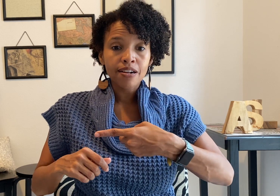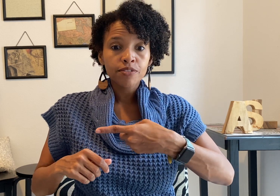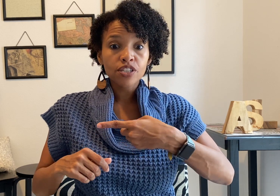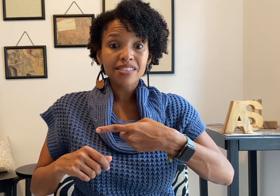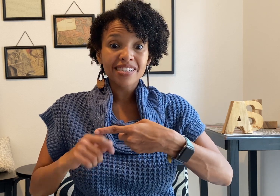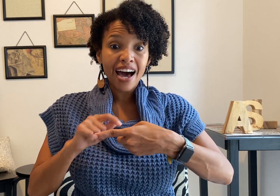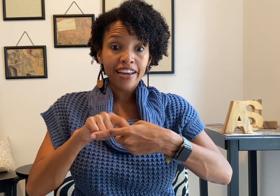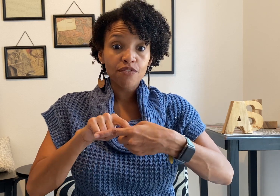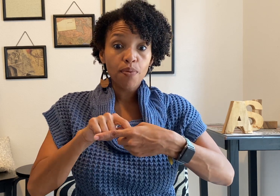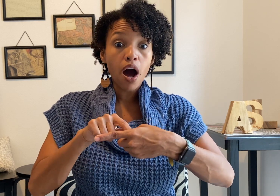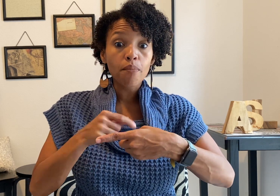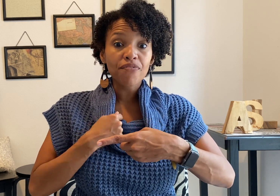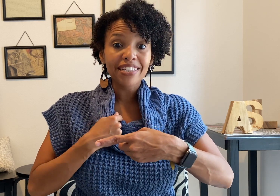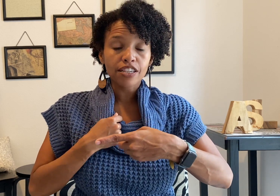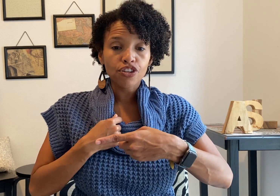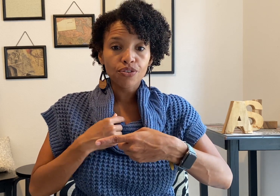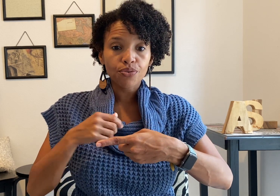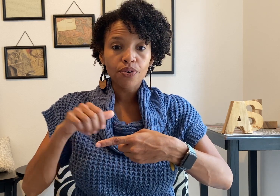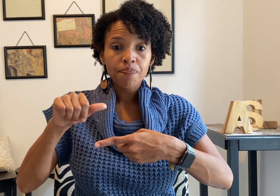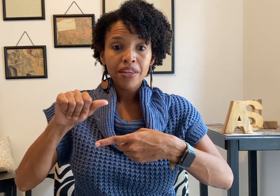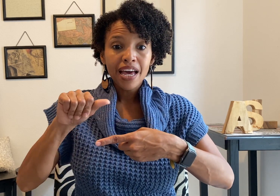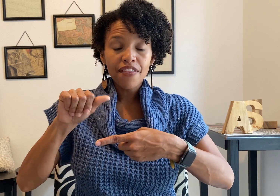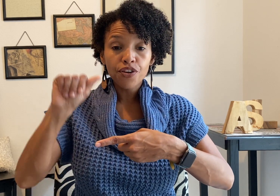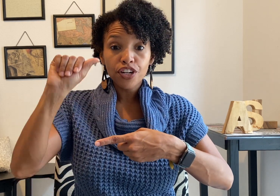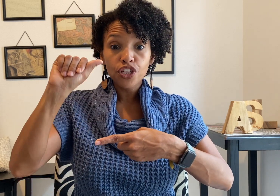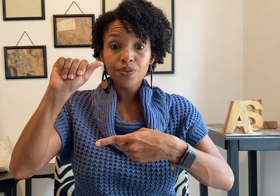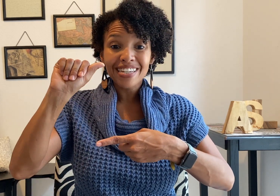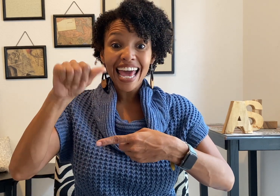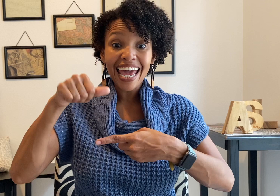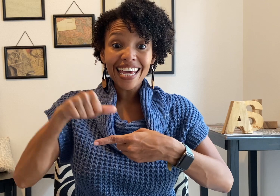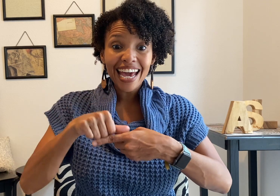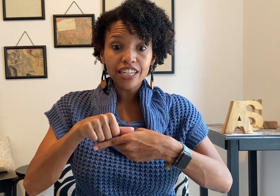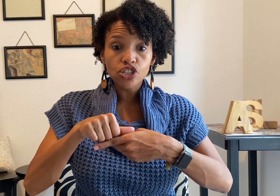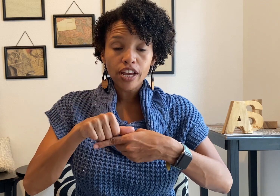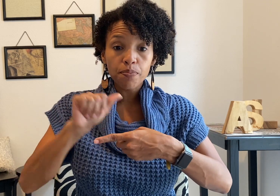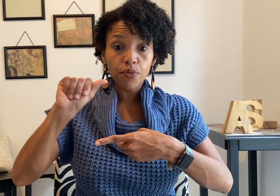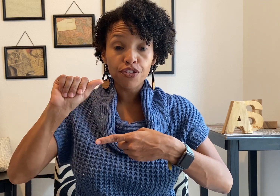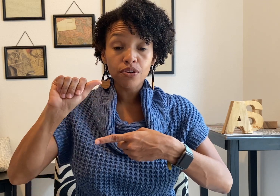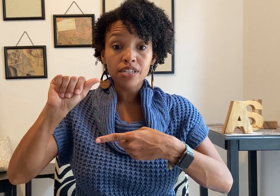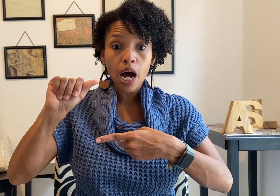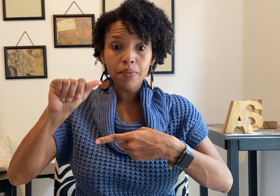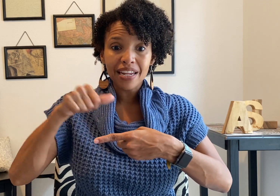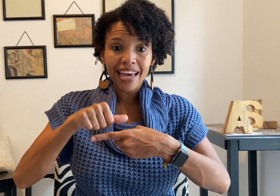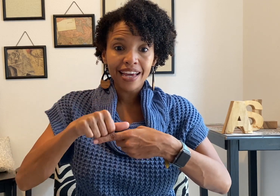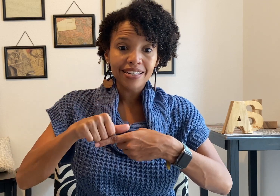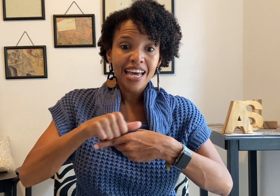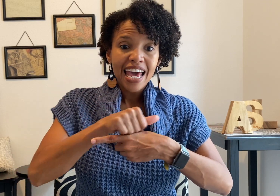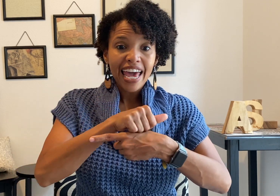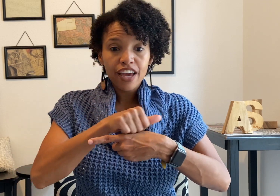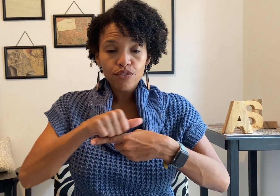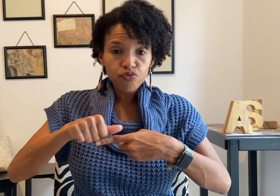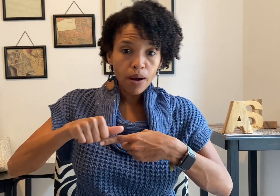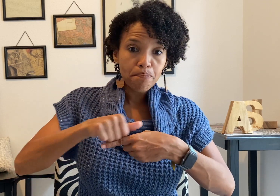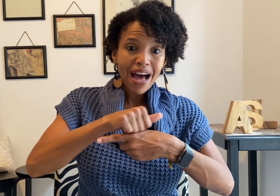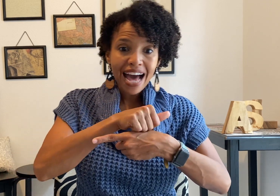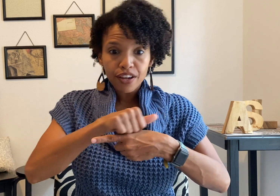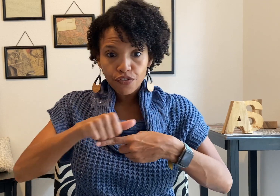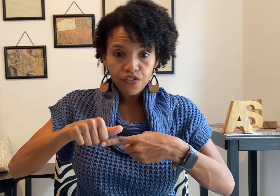to the side, palm facing you. And then you're gonna use an A hand shape with your dominant hand and rub back and